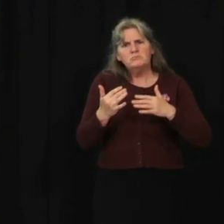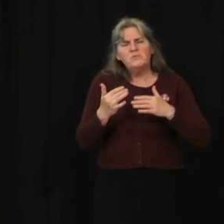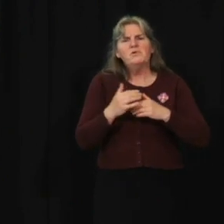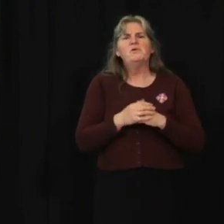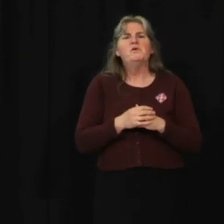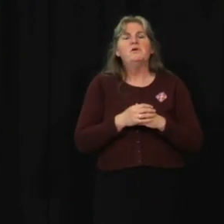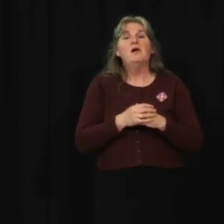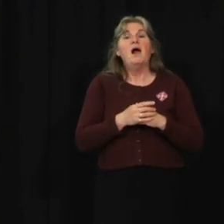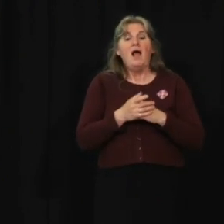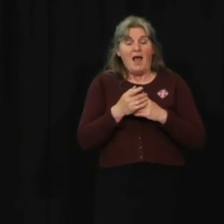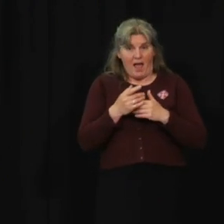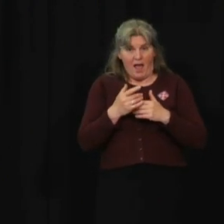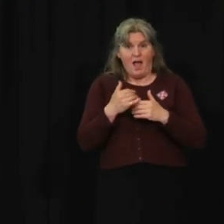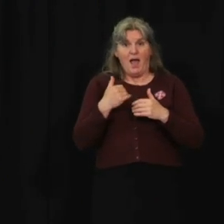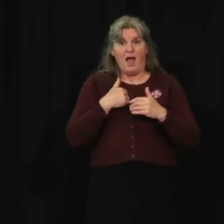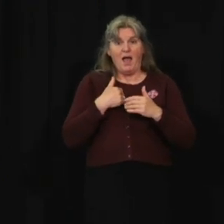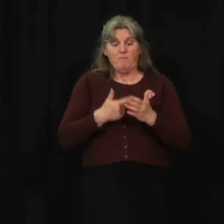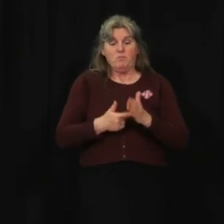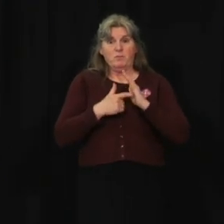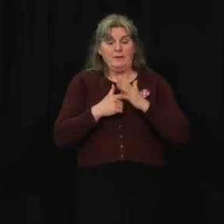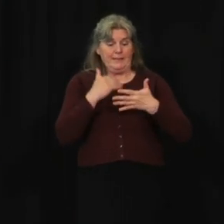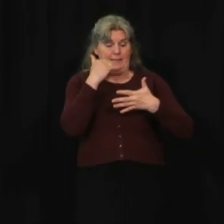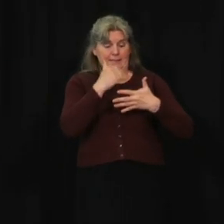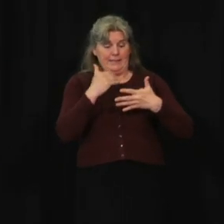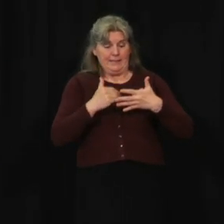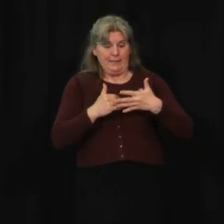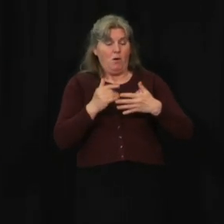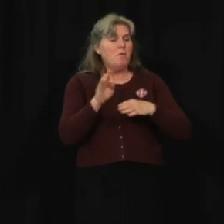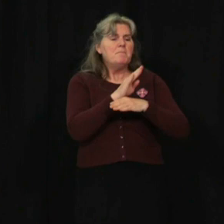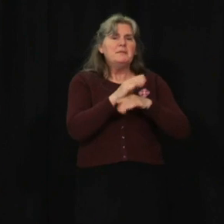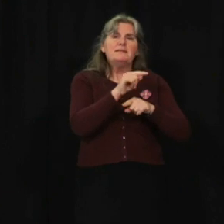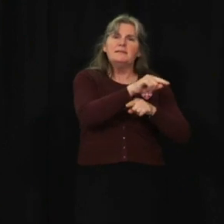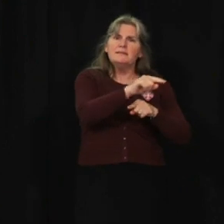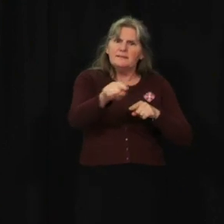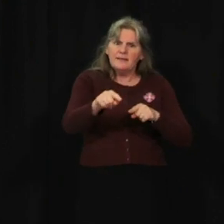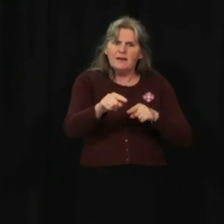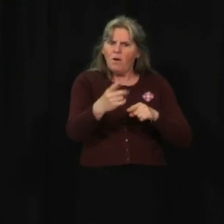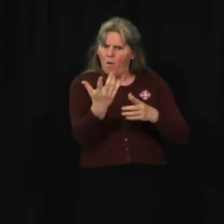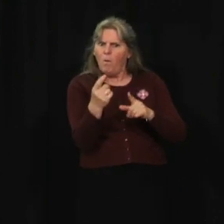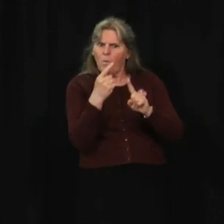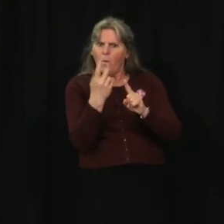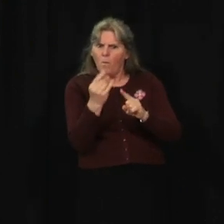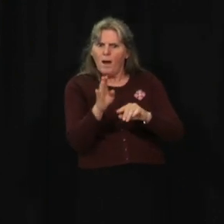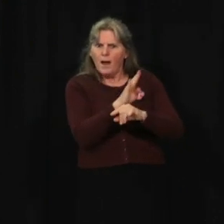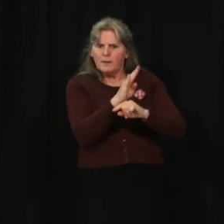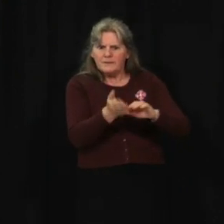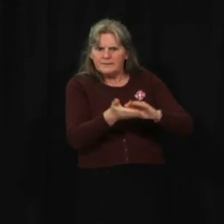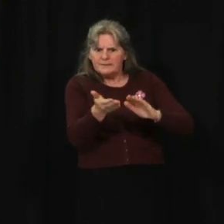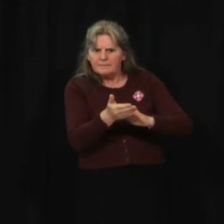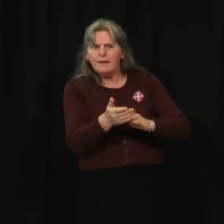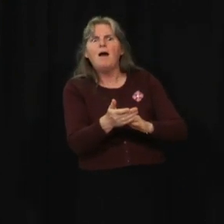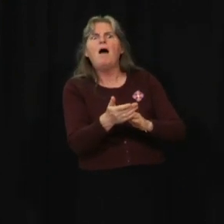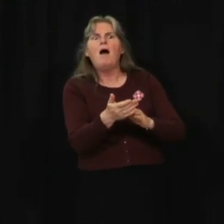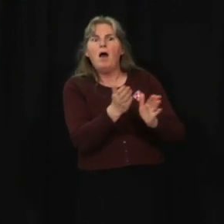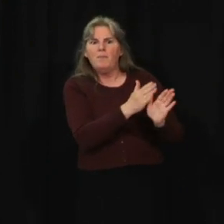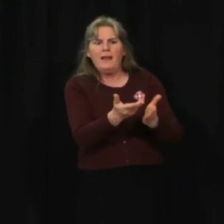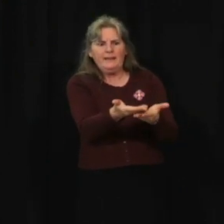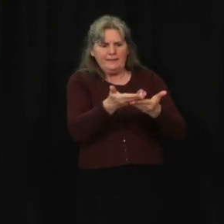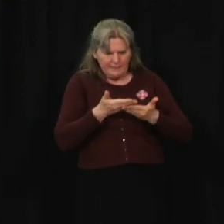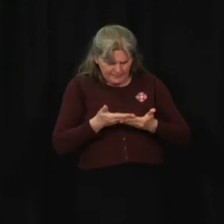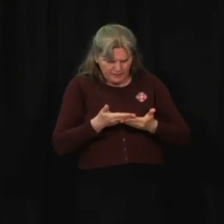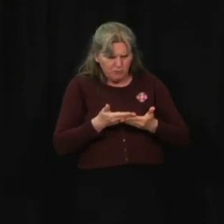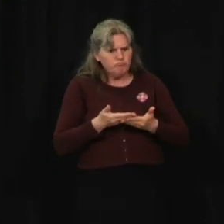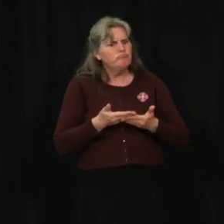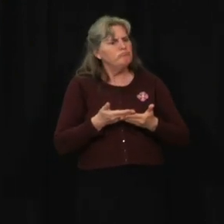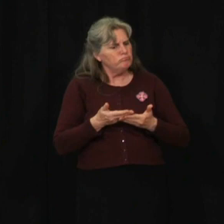once we have all of these businesses that want to be up and running and doing well and